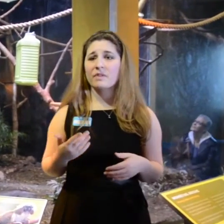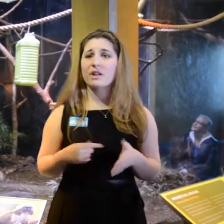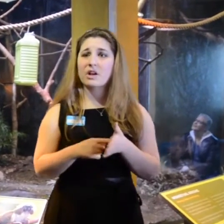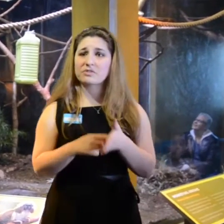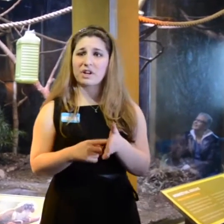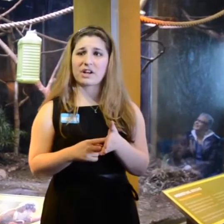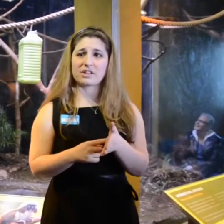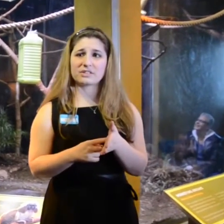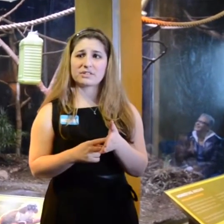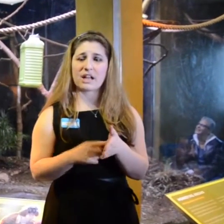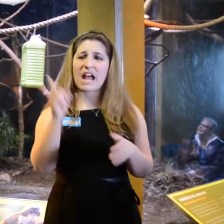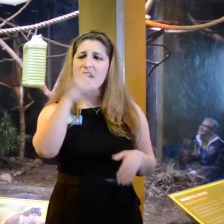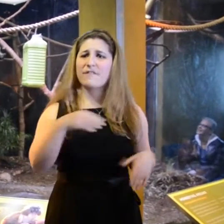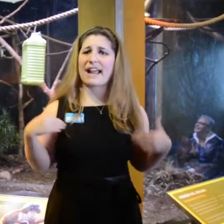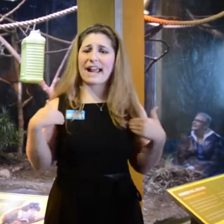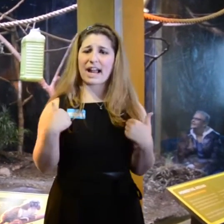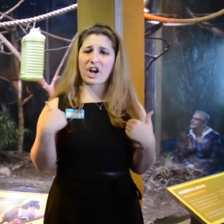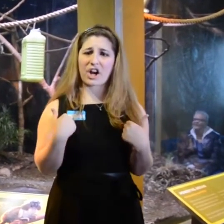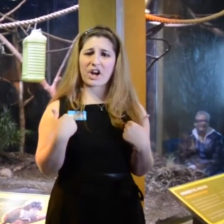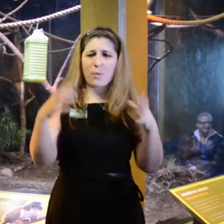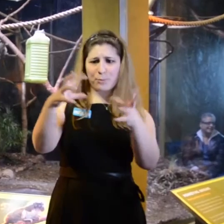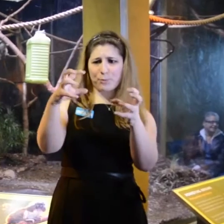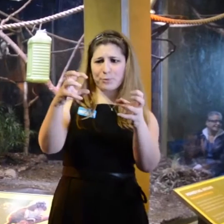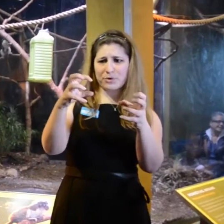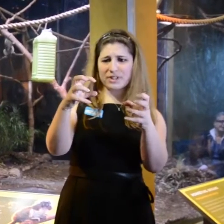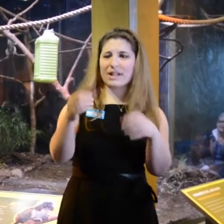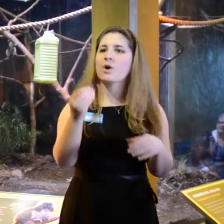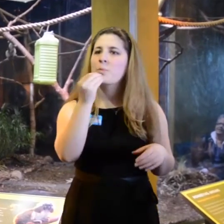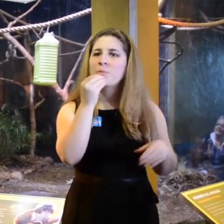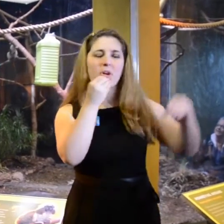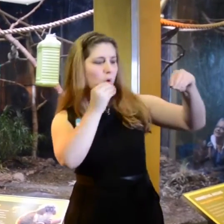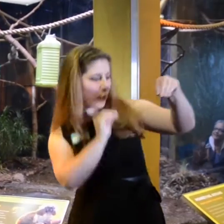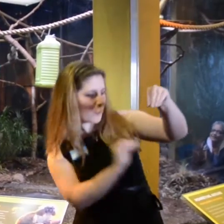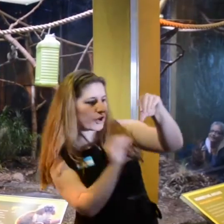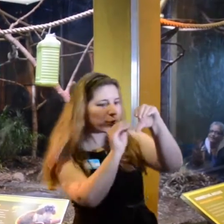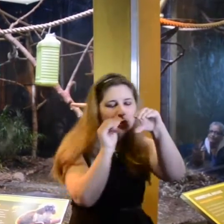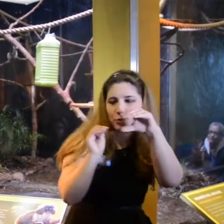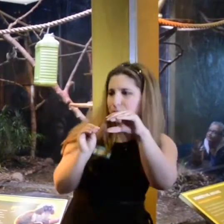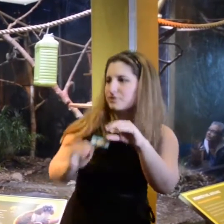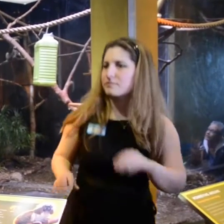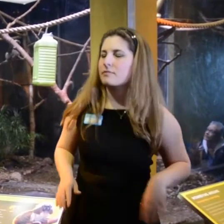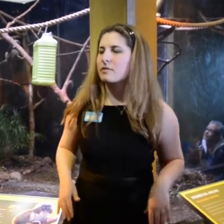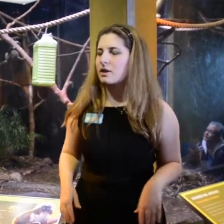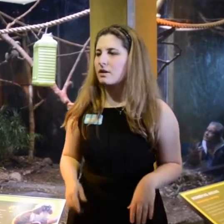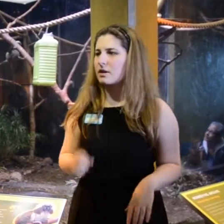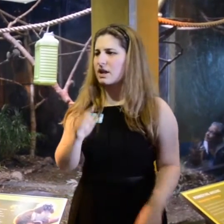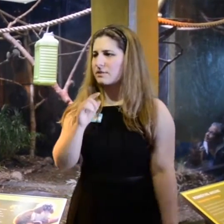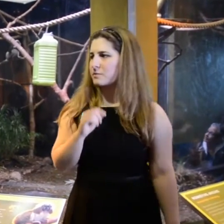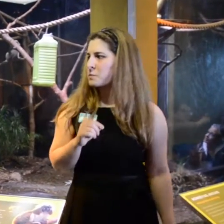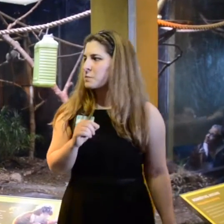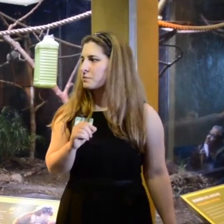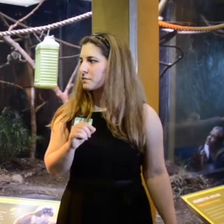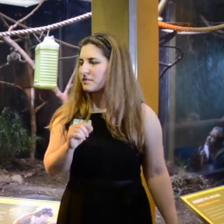we've also given them Rubik's cubes, and we've even hidden fruit for them too before. Now unfortunately cotton-town